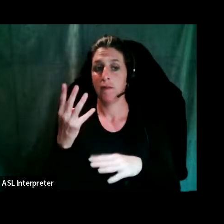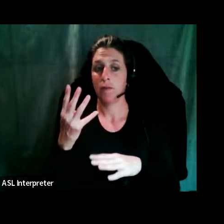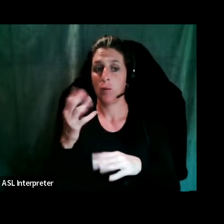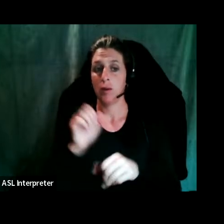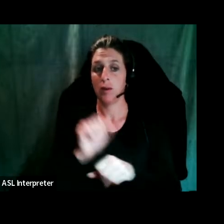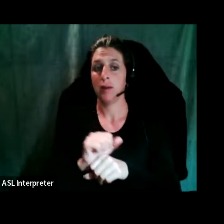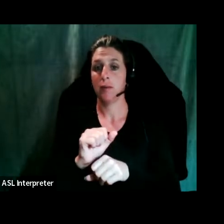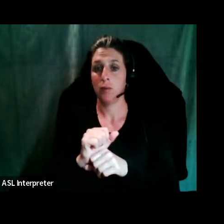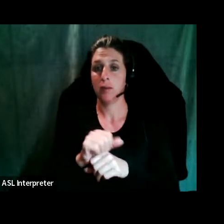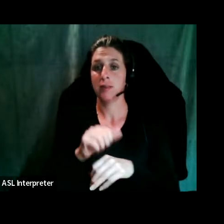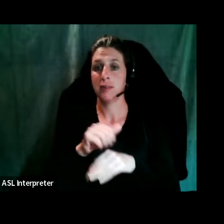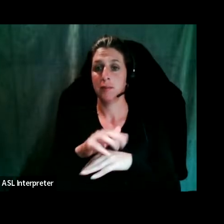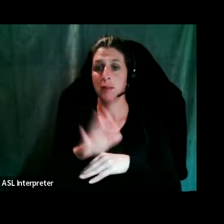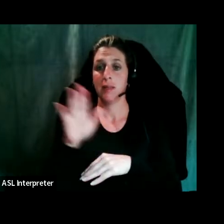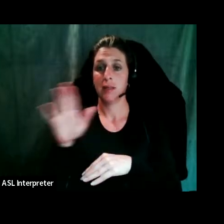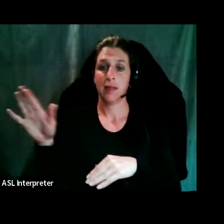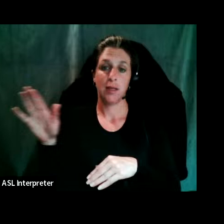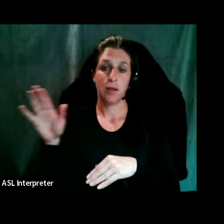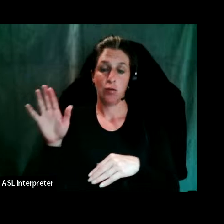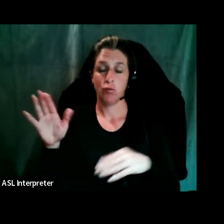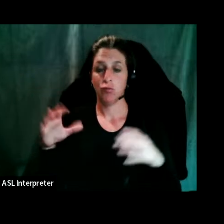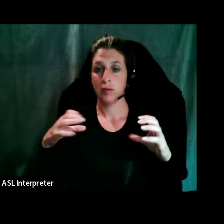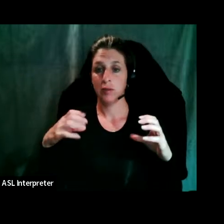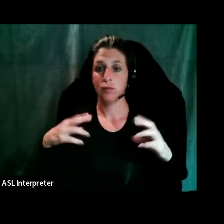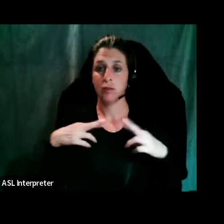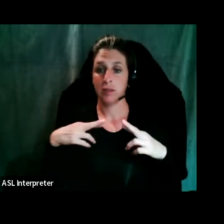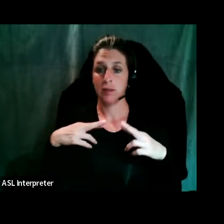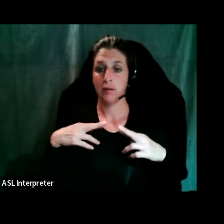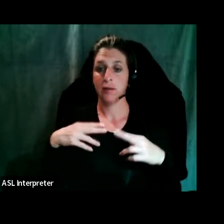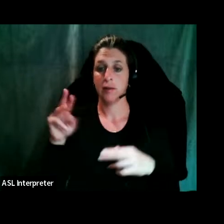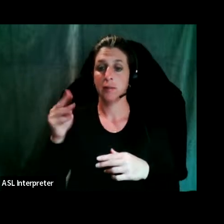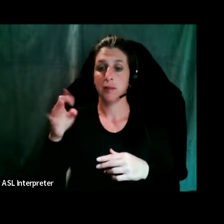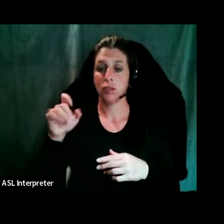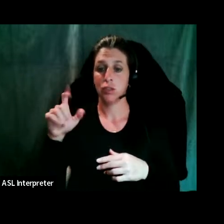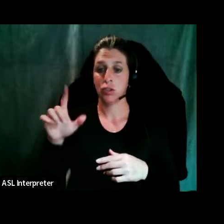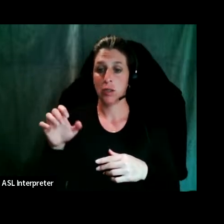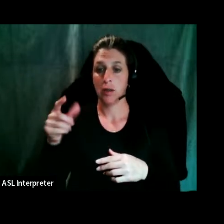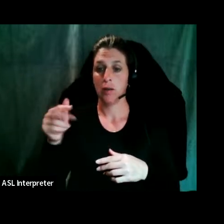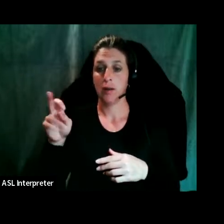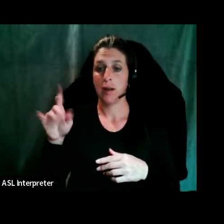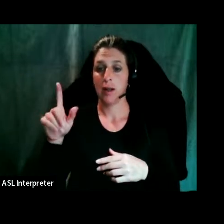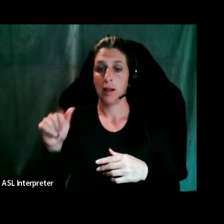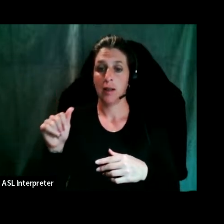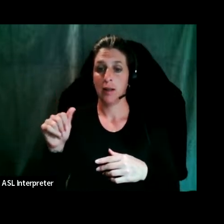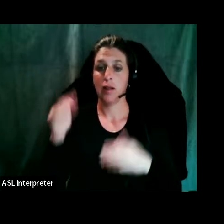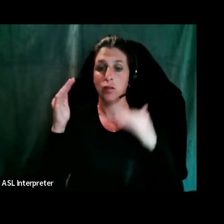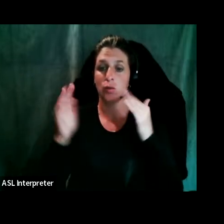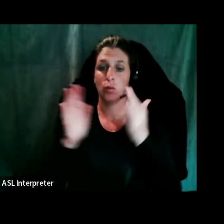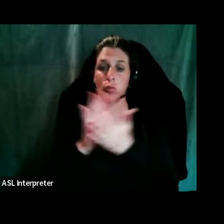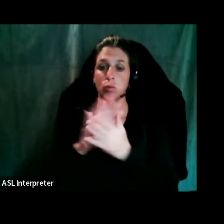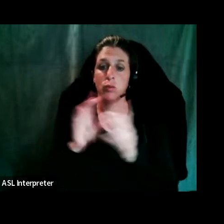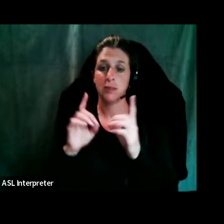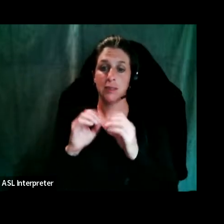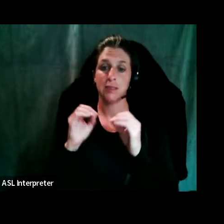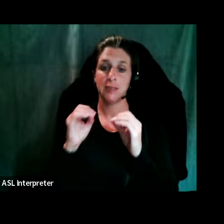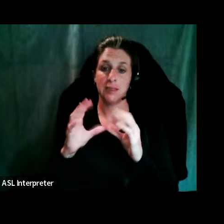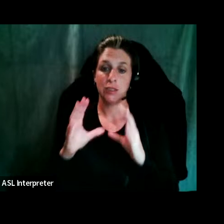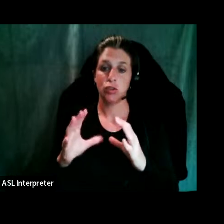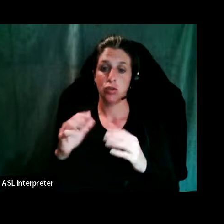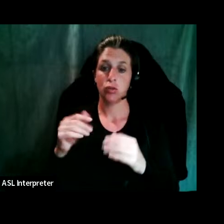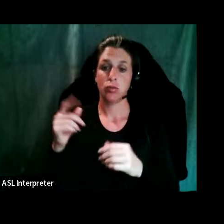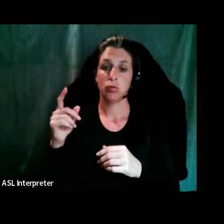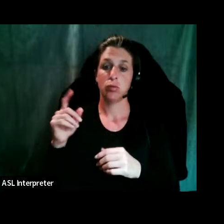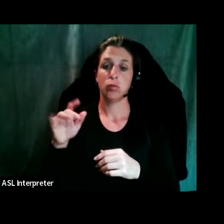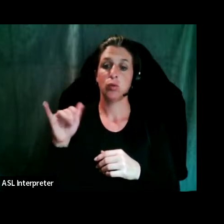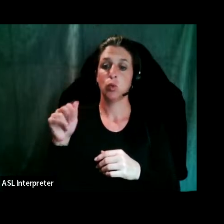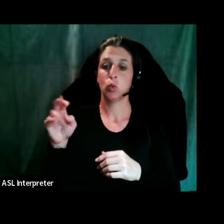that submitted their retirements. Michelle Ganella, adult school teacher, effective June 30th. She's been with the district 7 years and 11